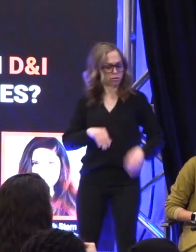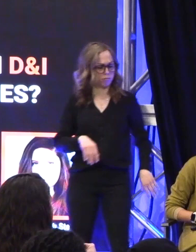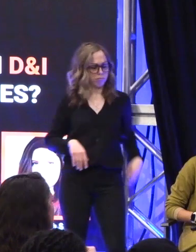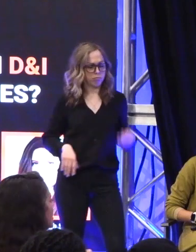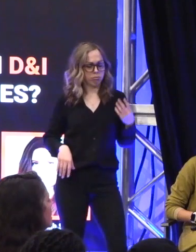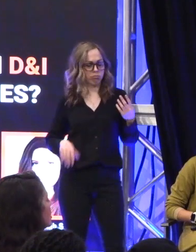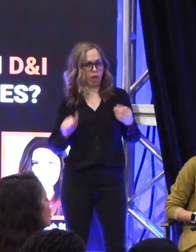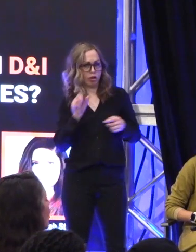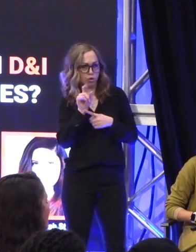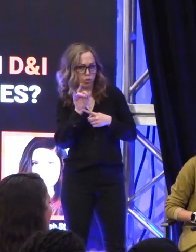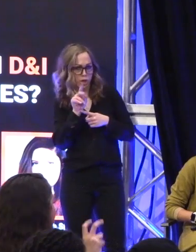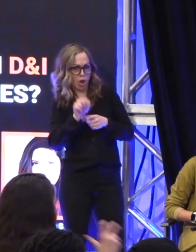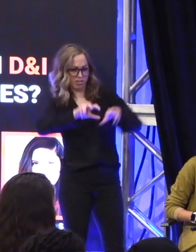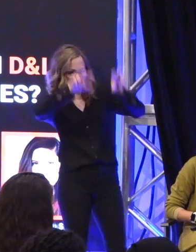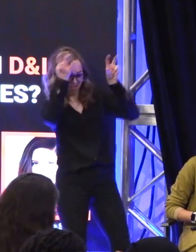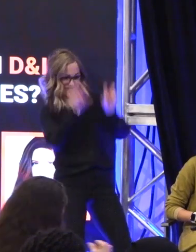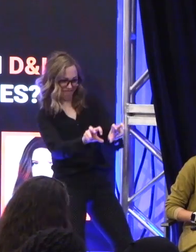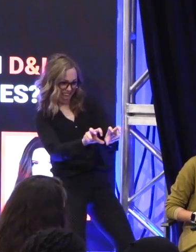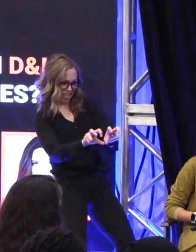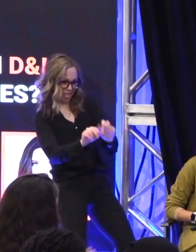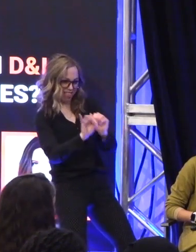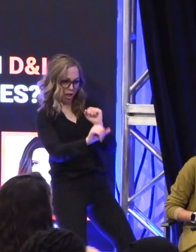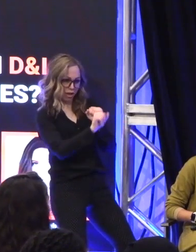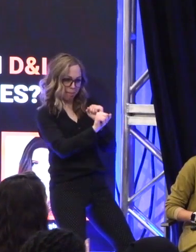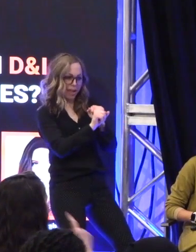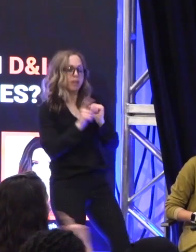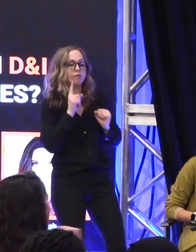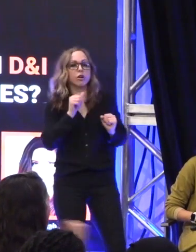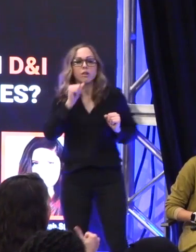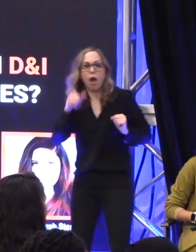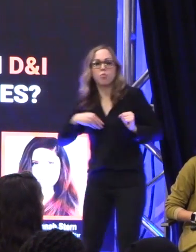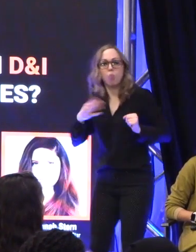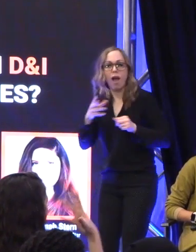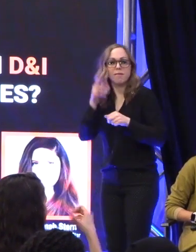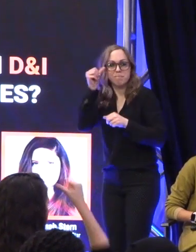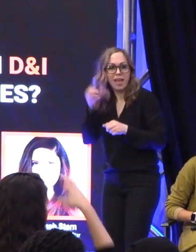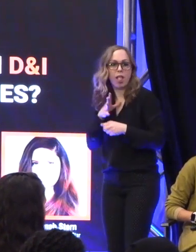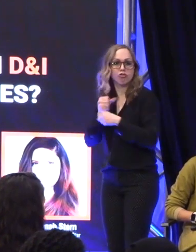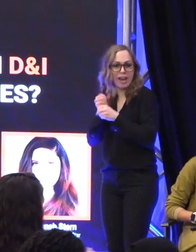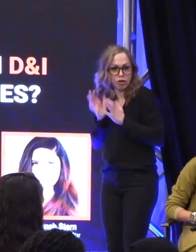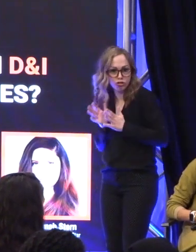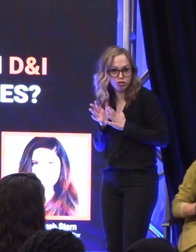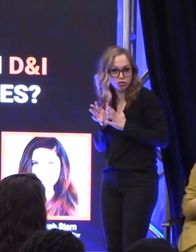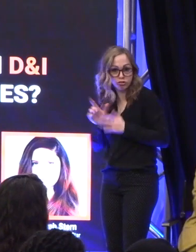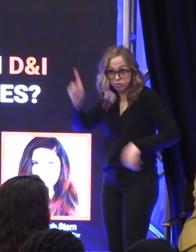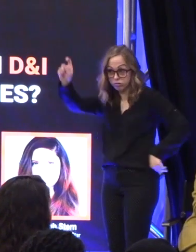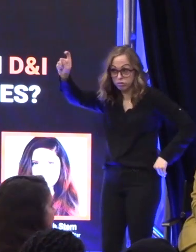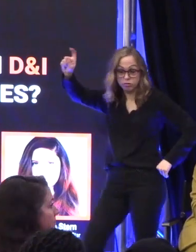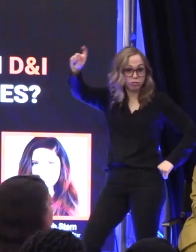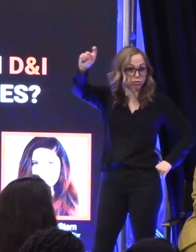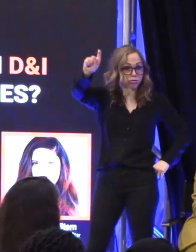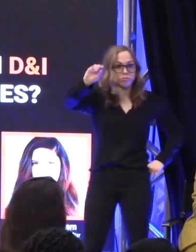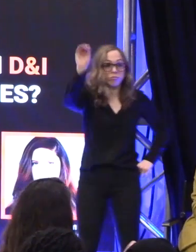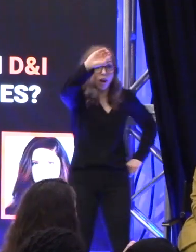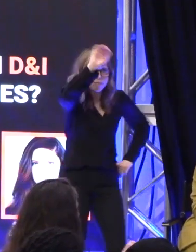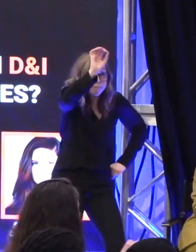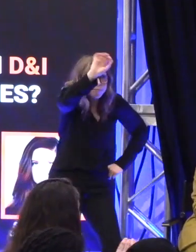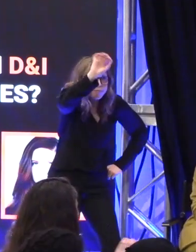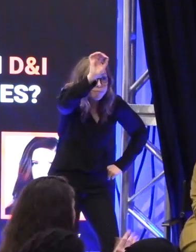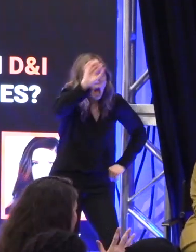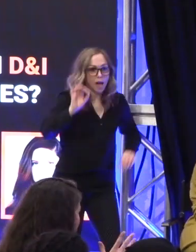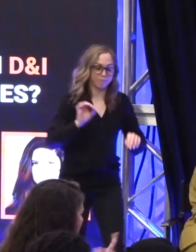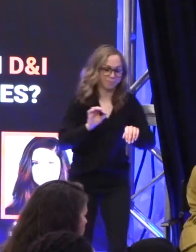have invested heavily in a campaign for non-white male creators? Because there aren't any.